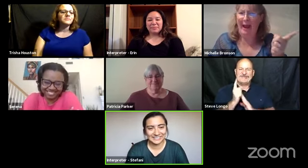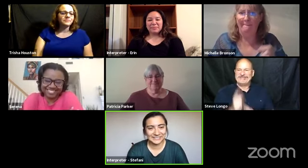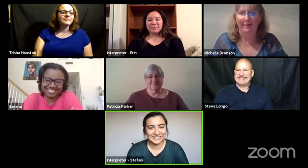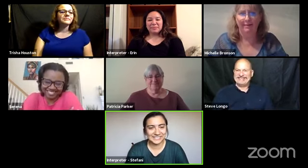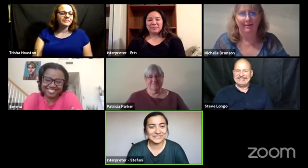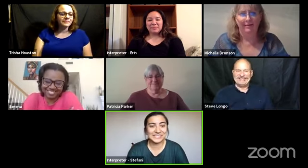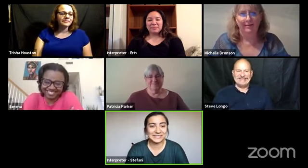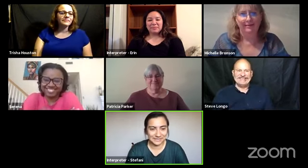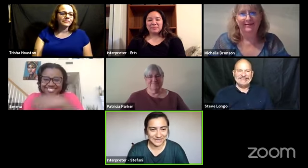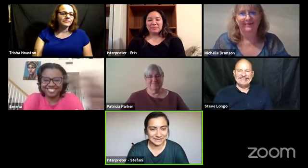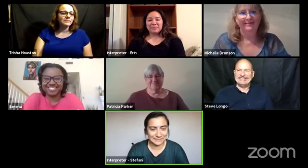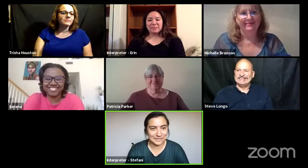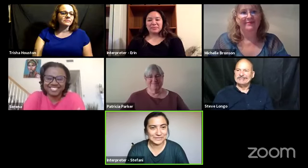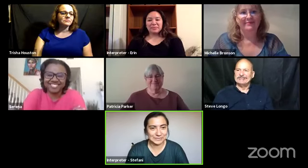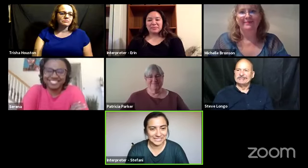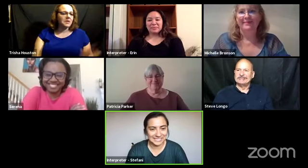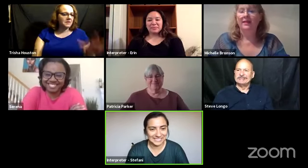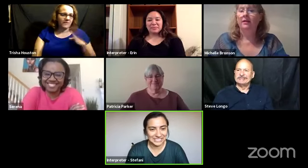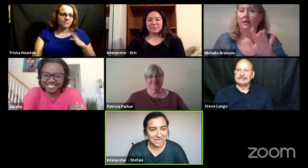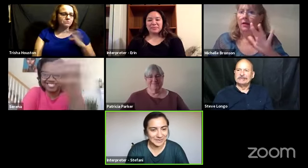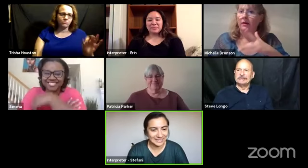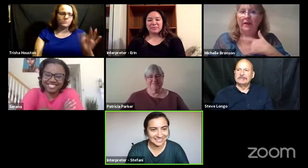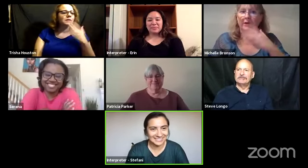Feels a little different waiting for our YouTube audience to chime in.